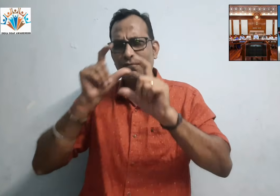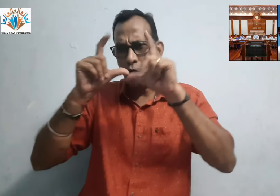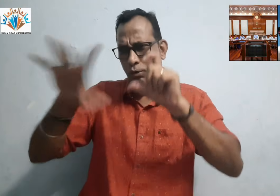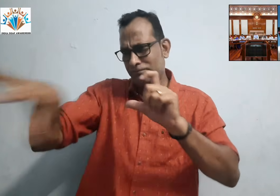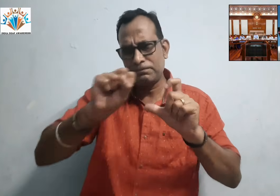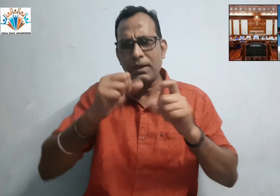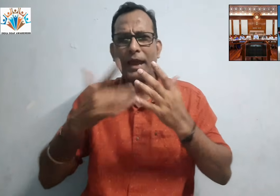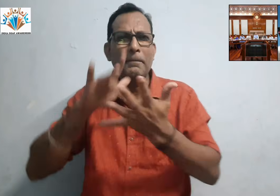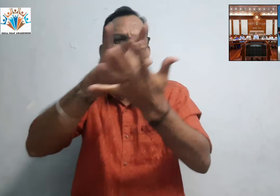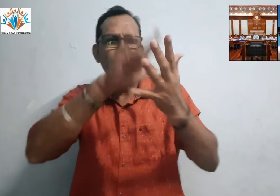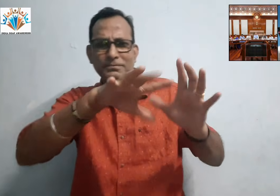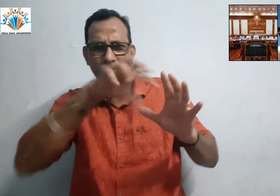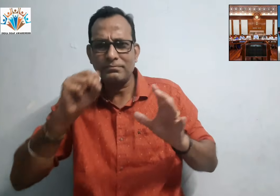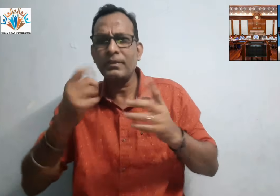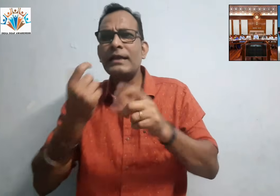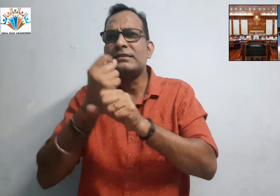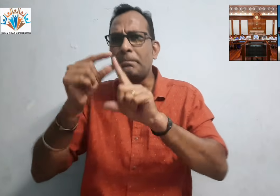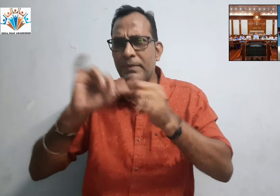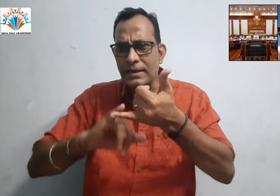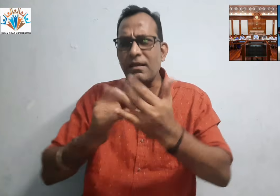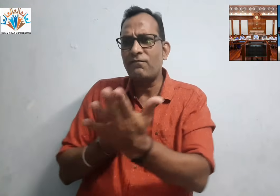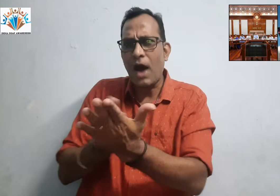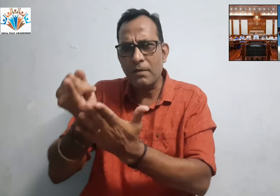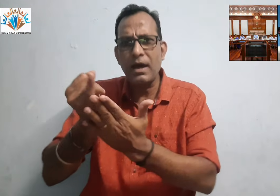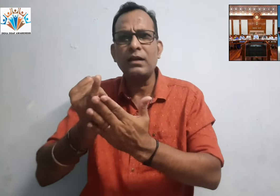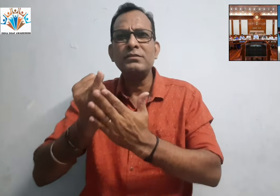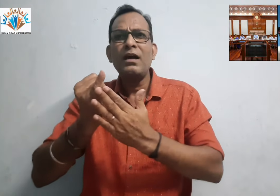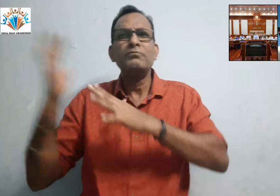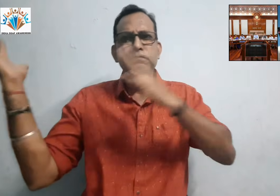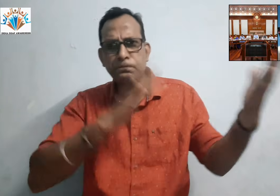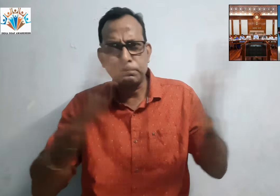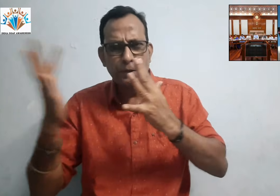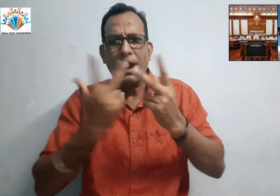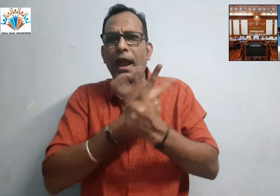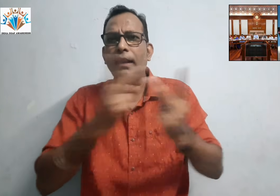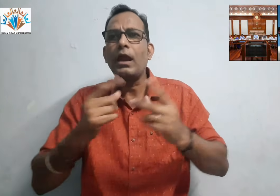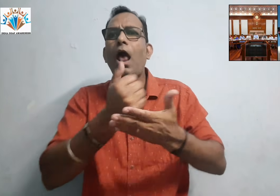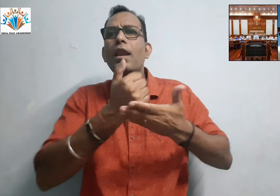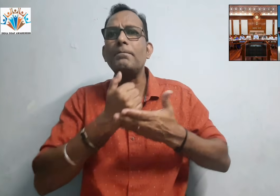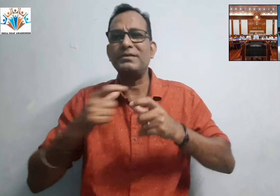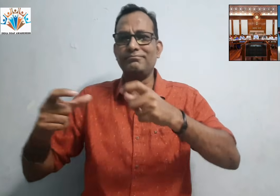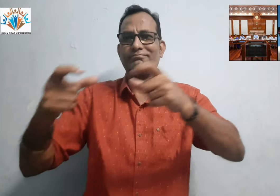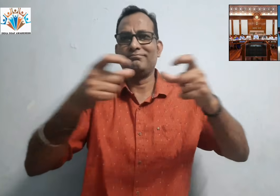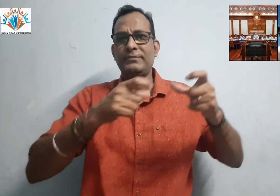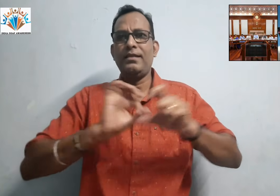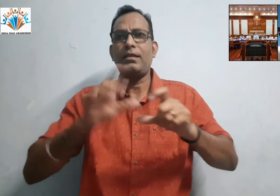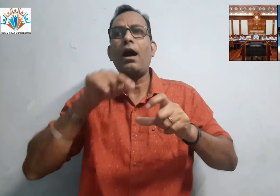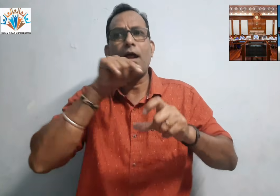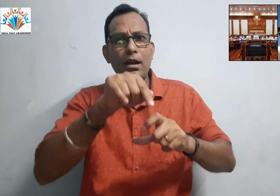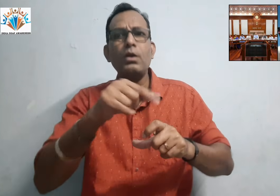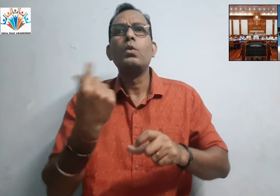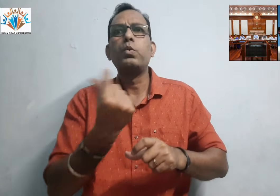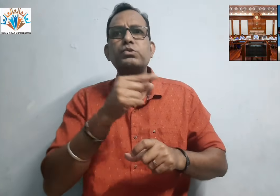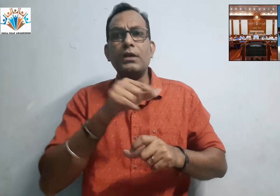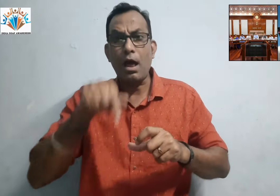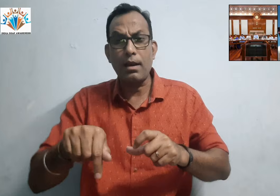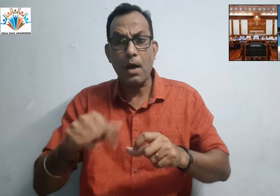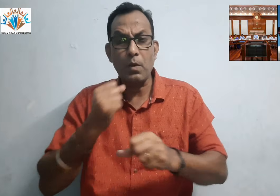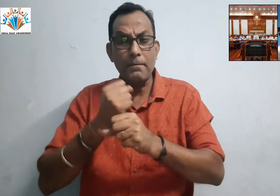photo any place GPS farmer any help to see about